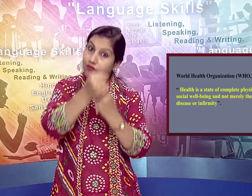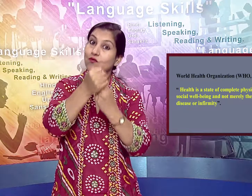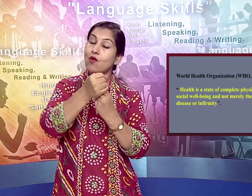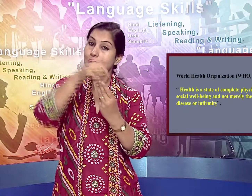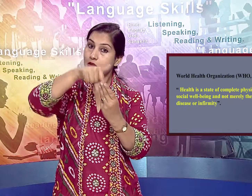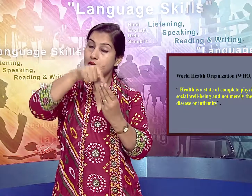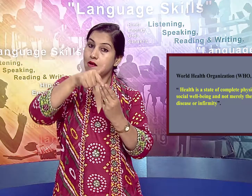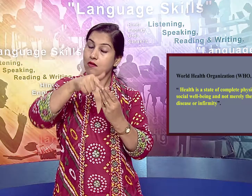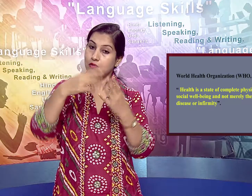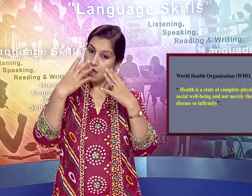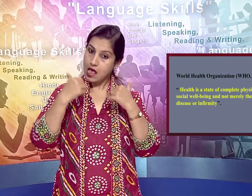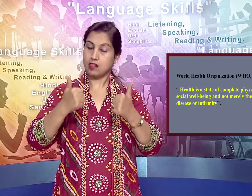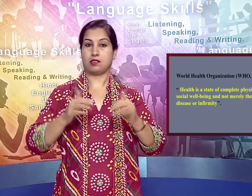or infirmity.